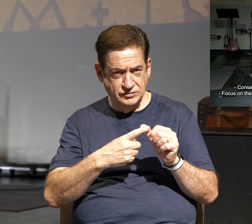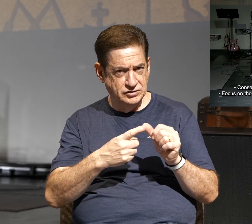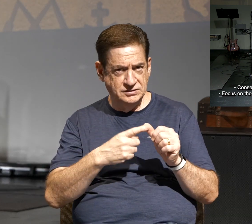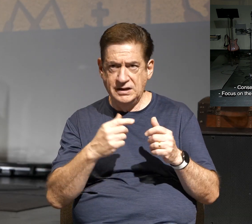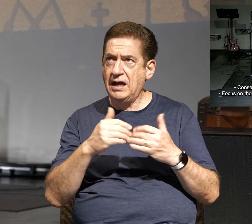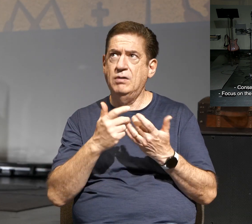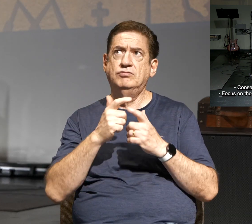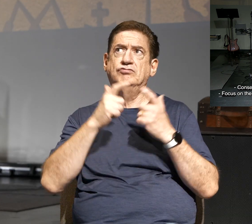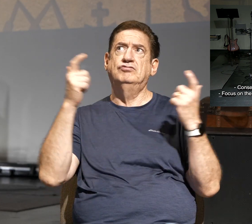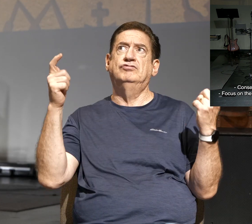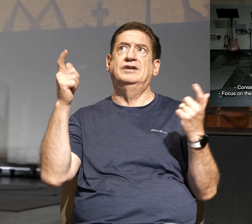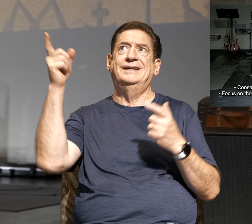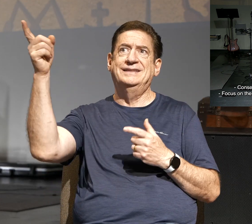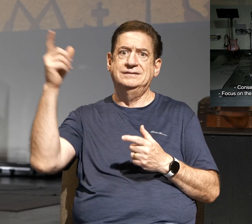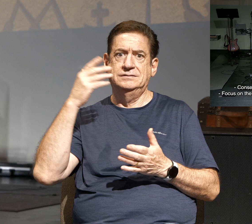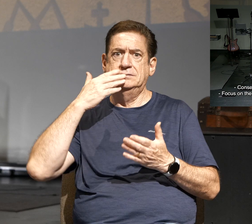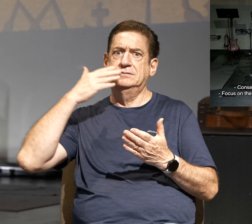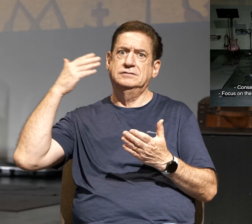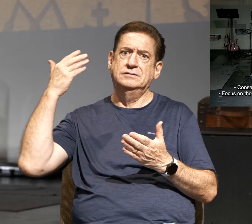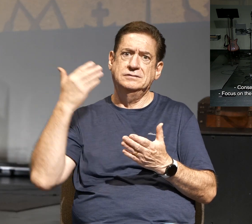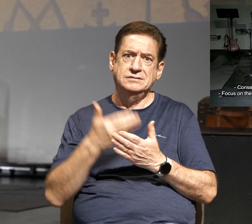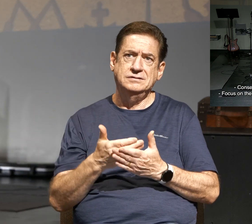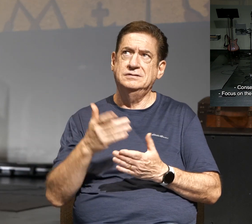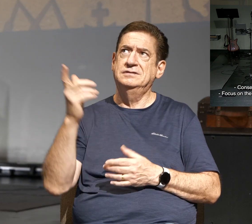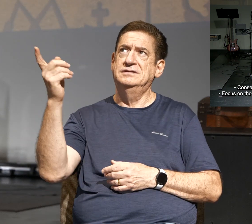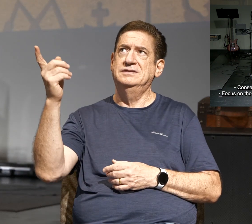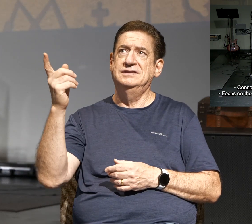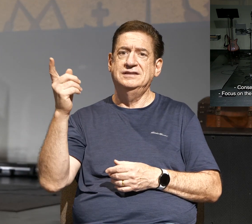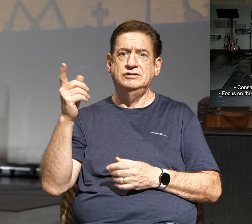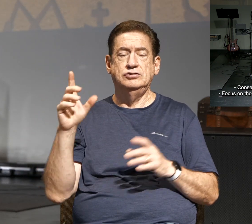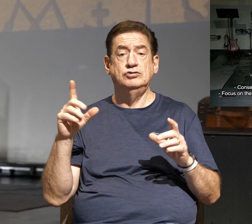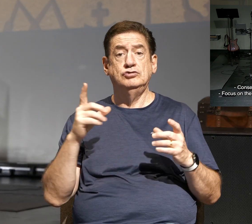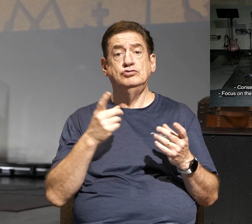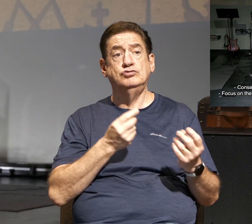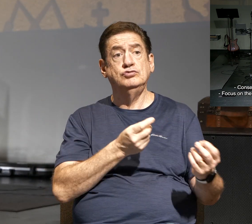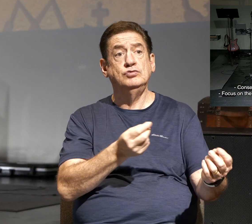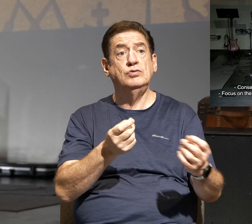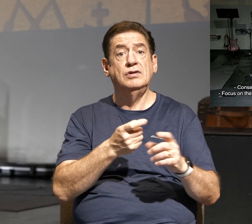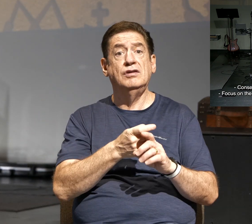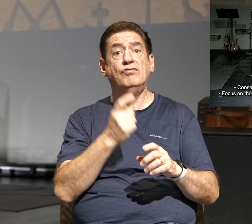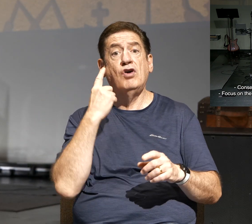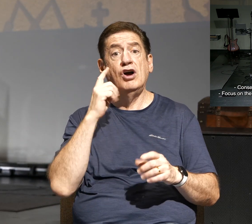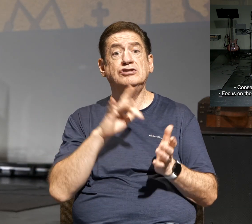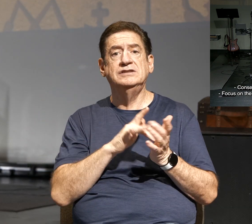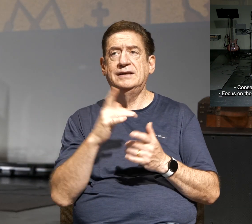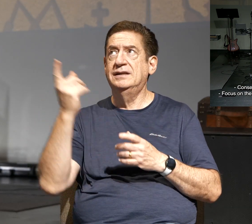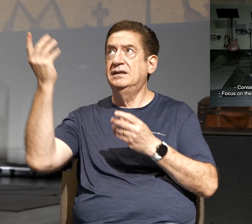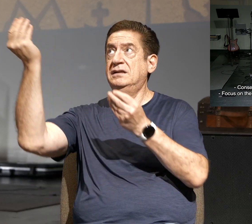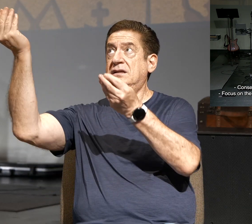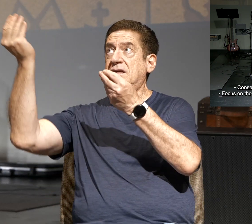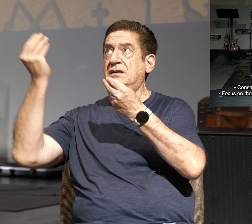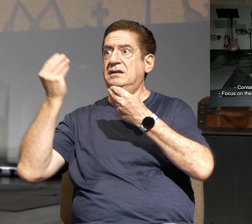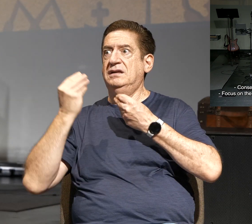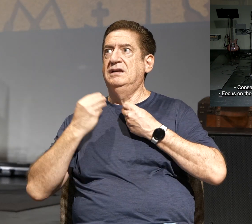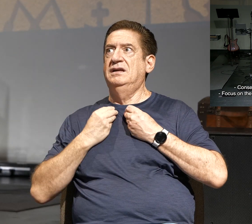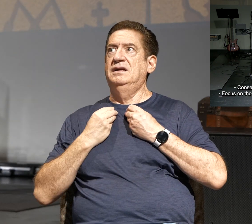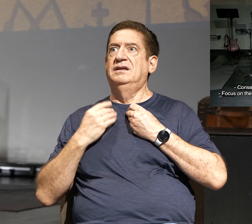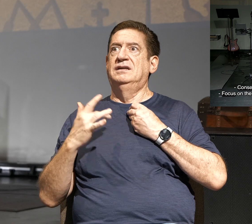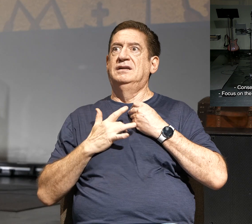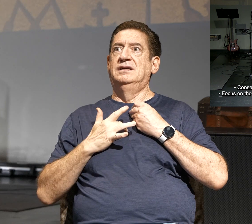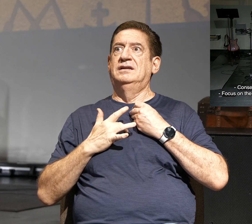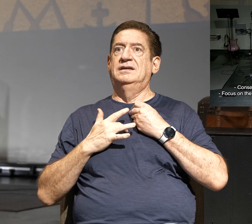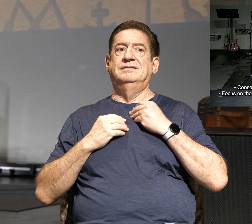great God is and how good God is. Doing for Jesus flows out of your being with Jesus. If